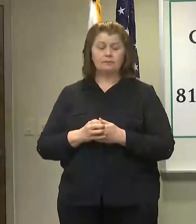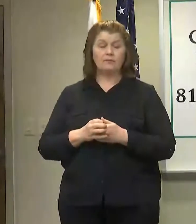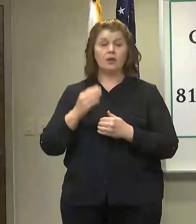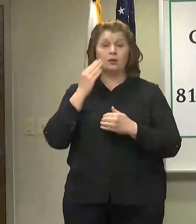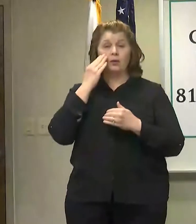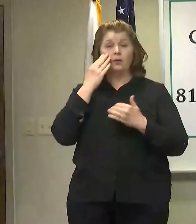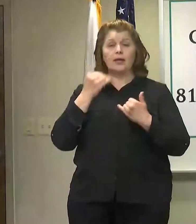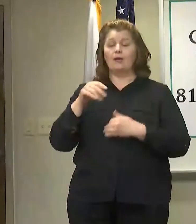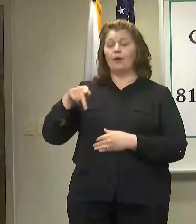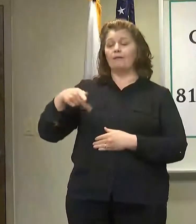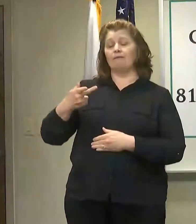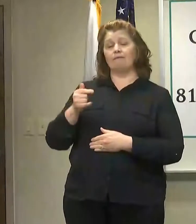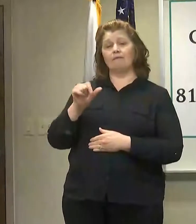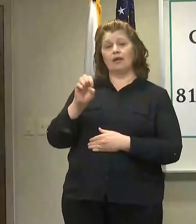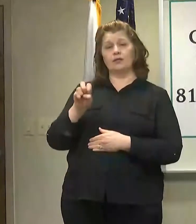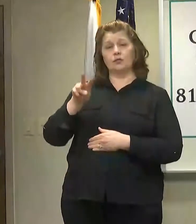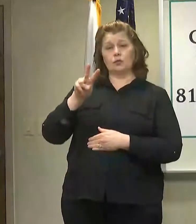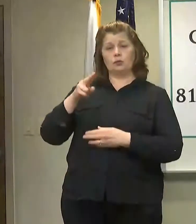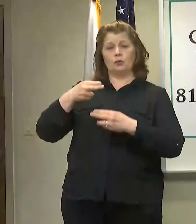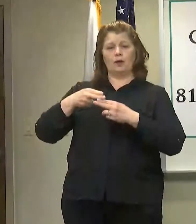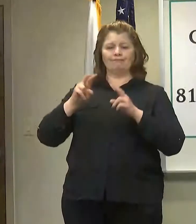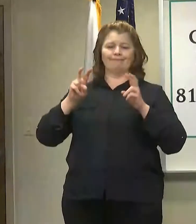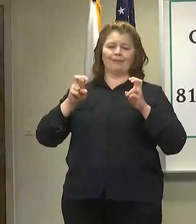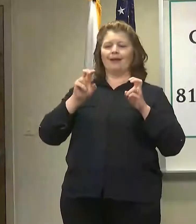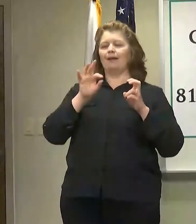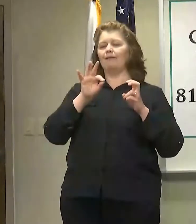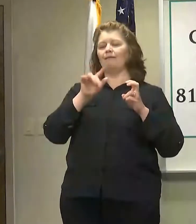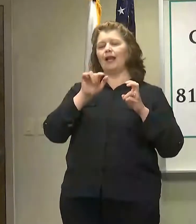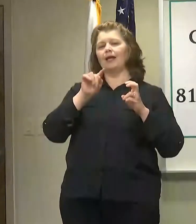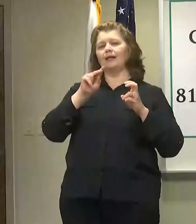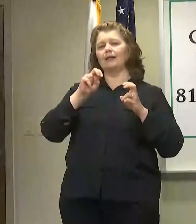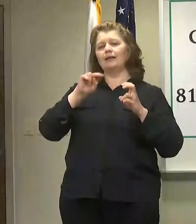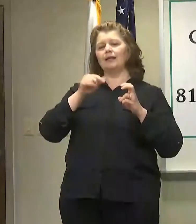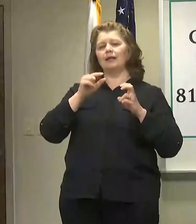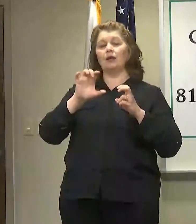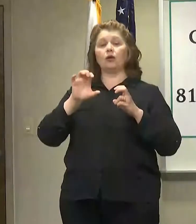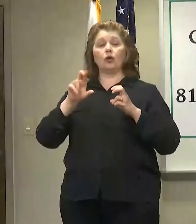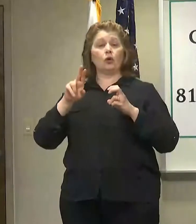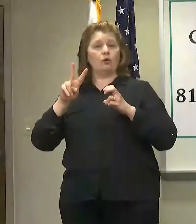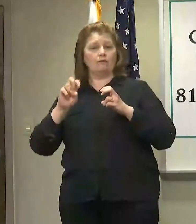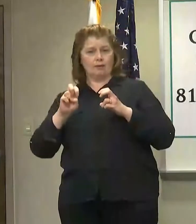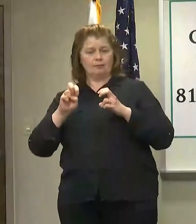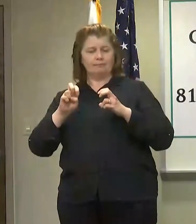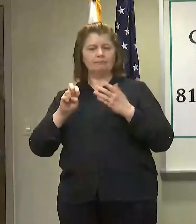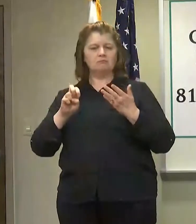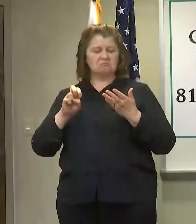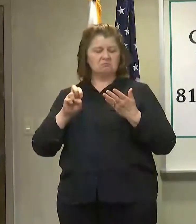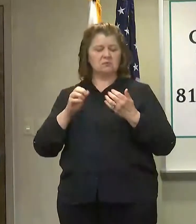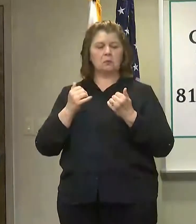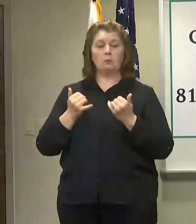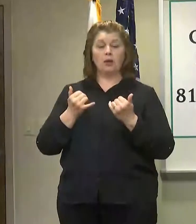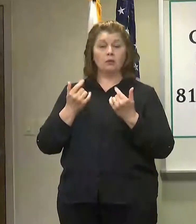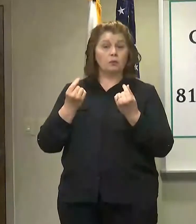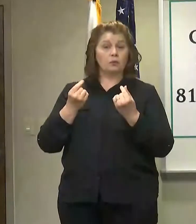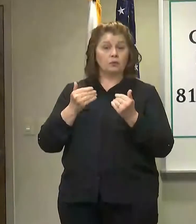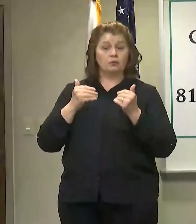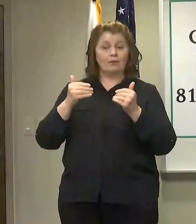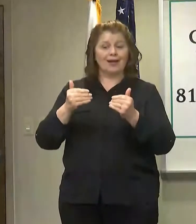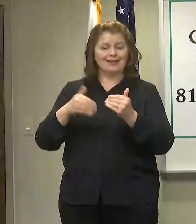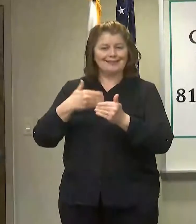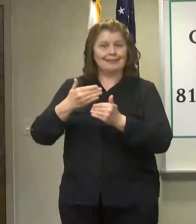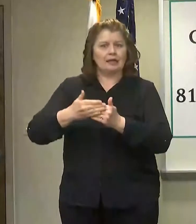called flattening the curve. But again, I think most of us are looking, what do we need to move forward to the next phase? And I want to say it's not